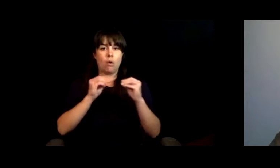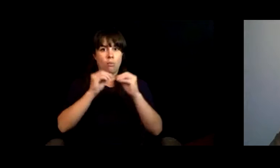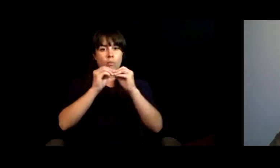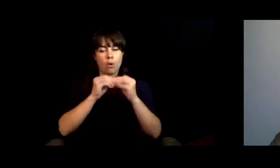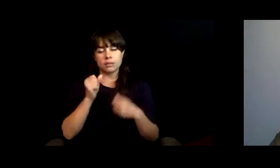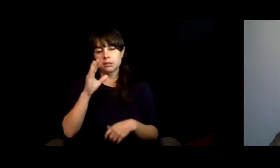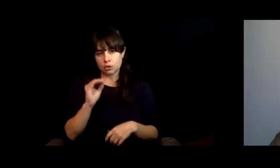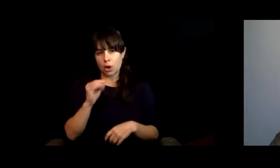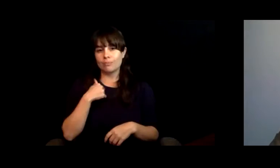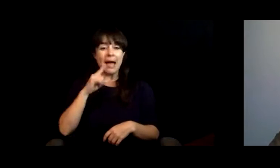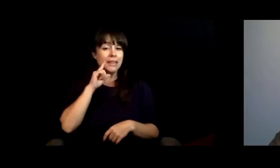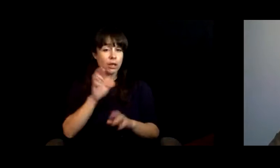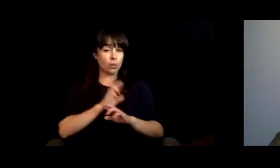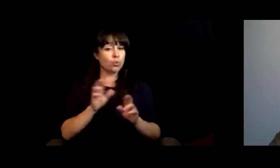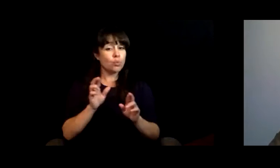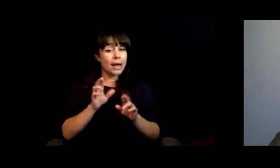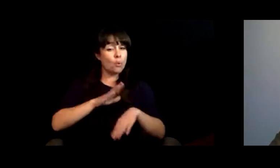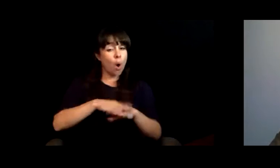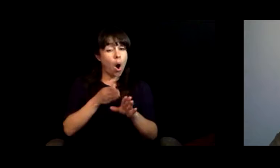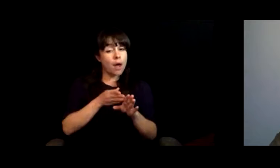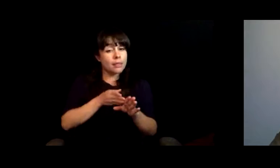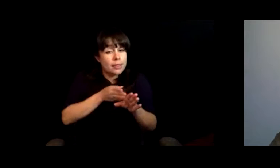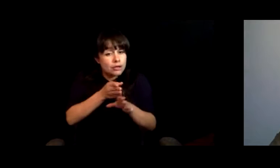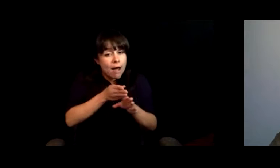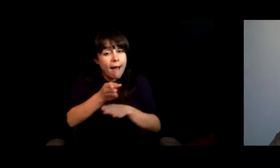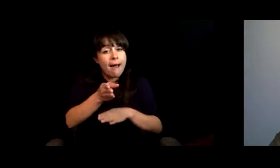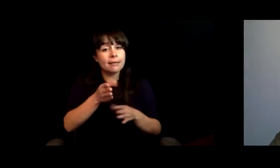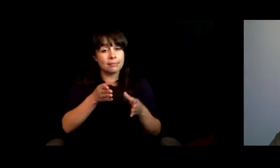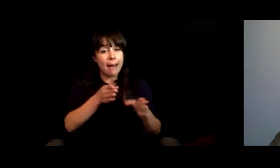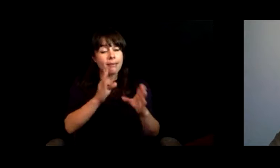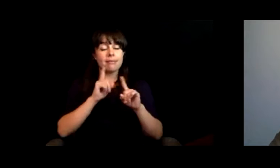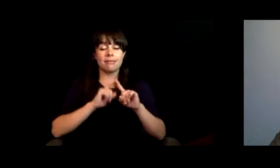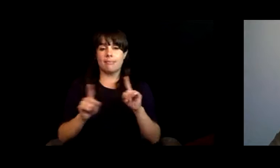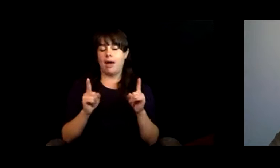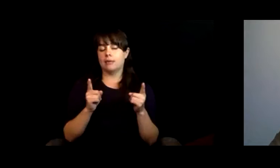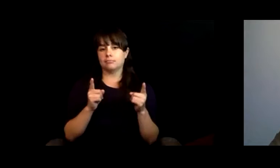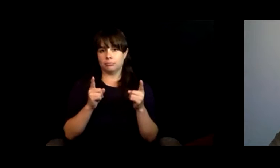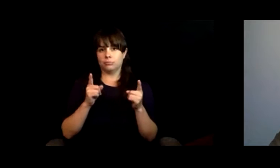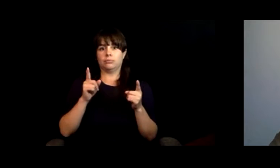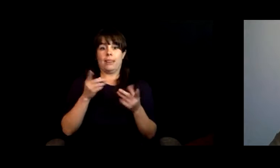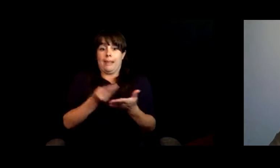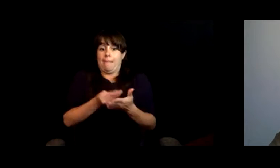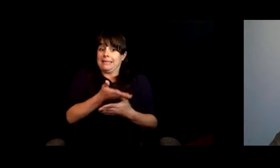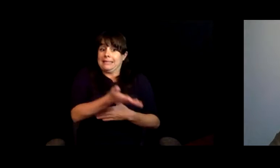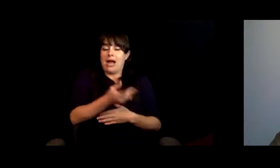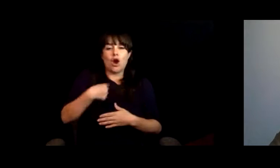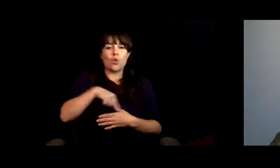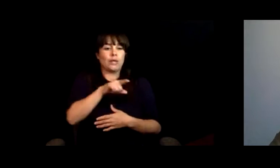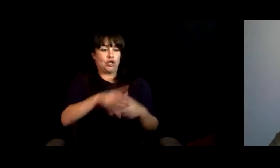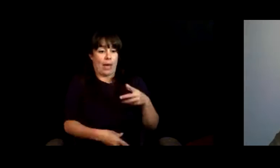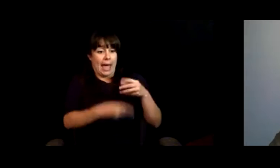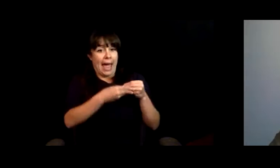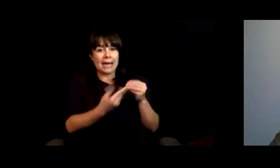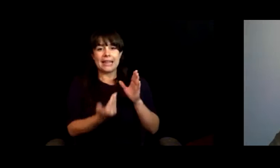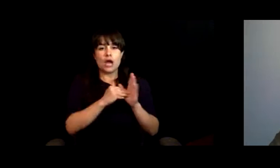that. And I think the money, fortunately, even coming through the pandemic, is there. And I just think it needs to be added to and reallocated a little